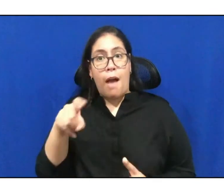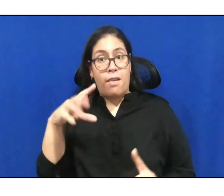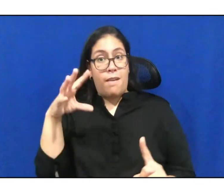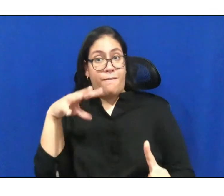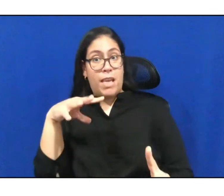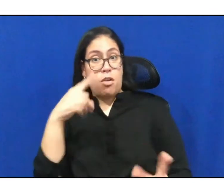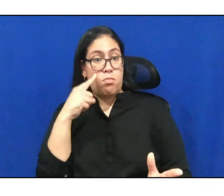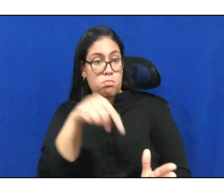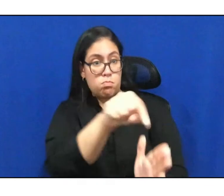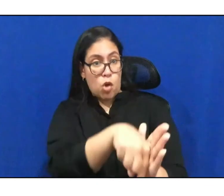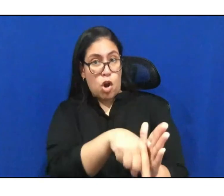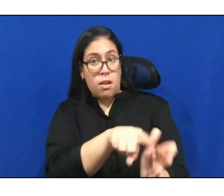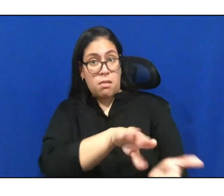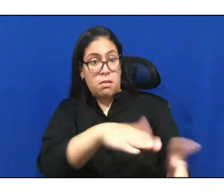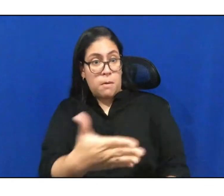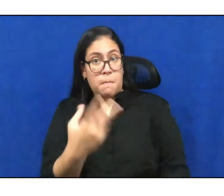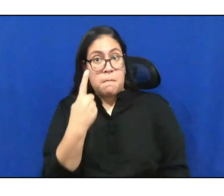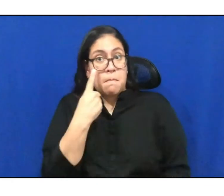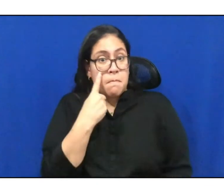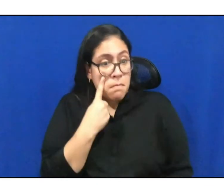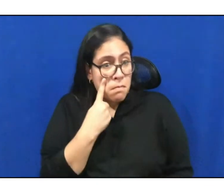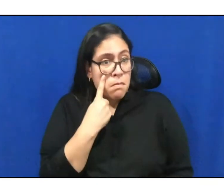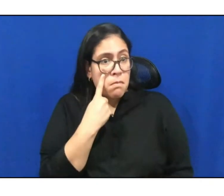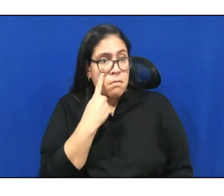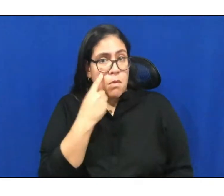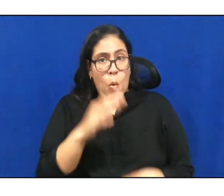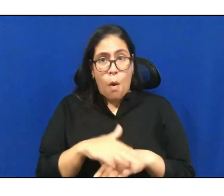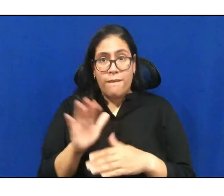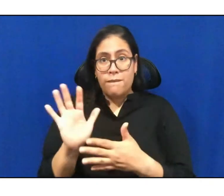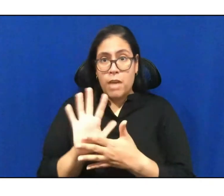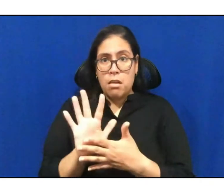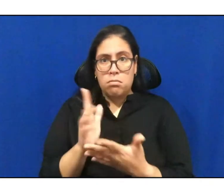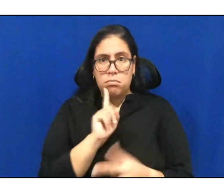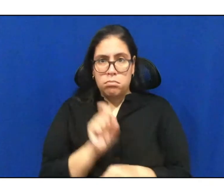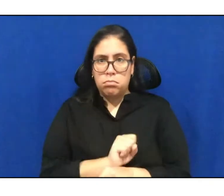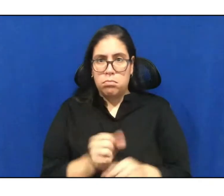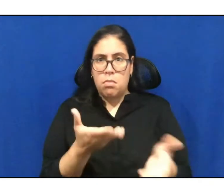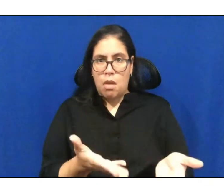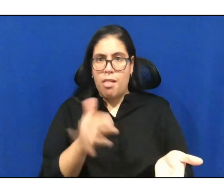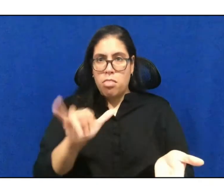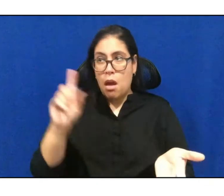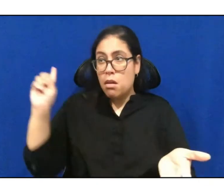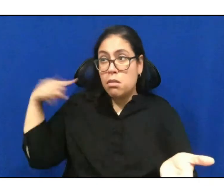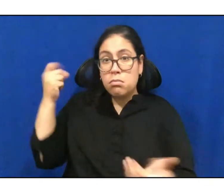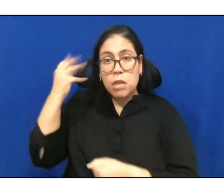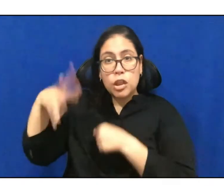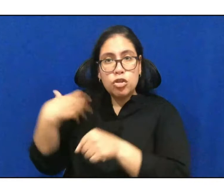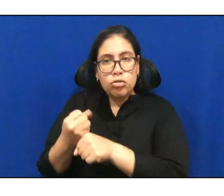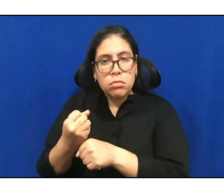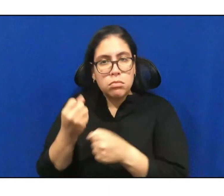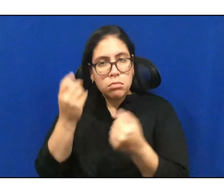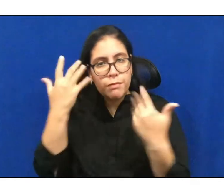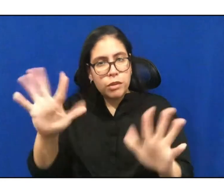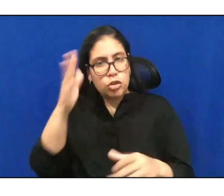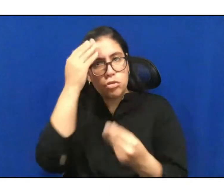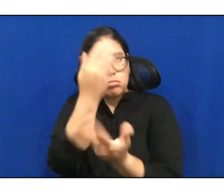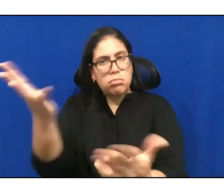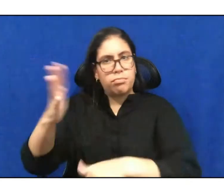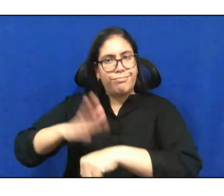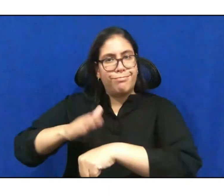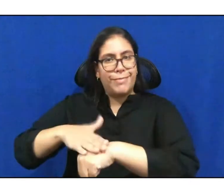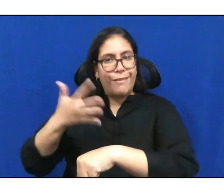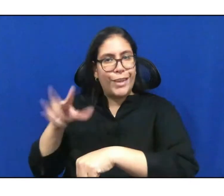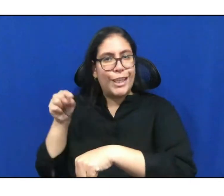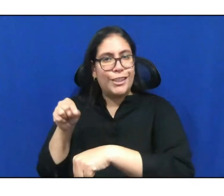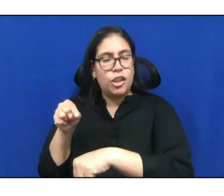eyes for us to see what was already there. And, that's what I think is really haunting. And I think that